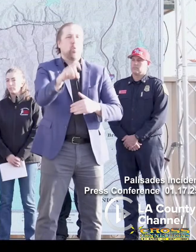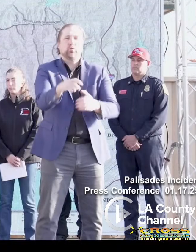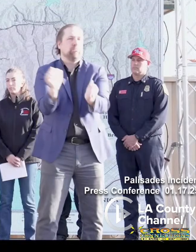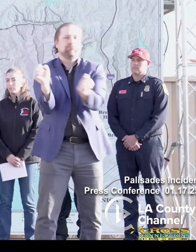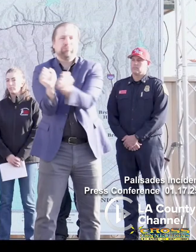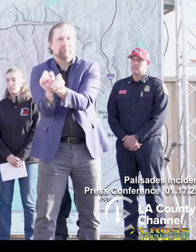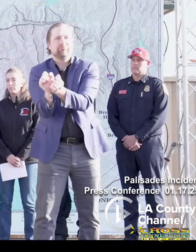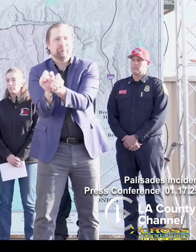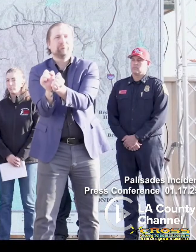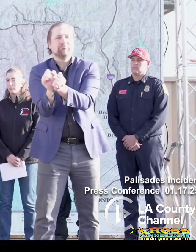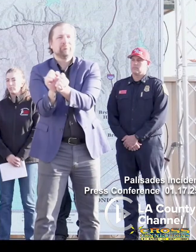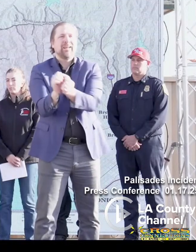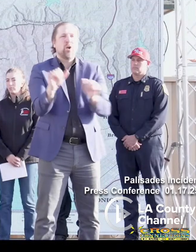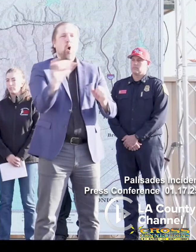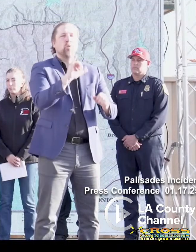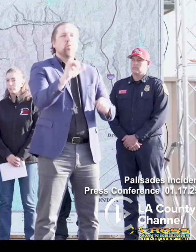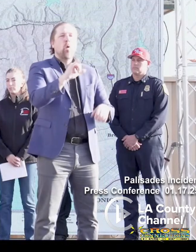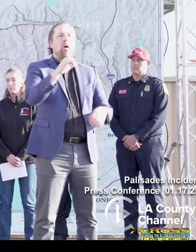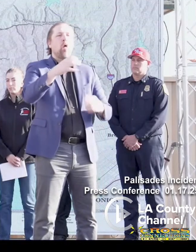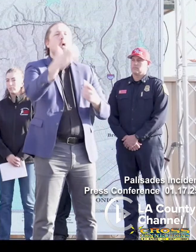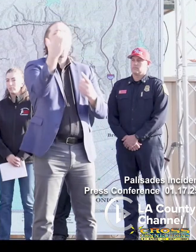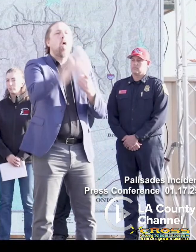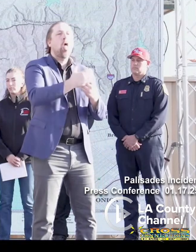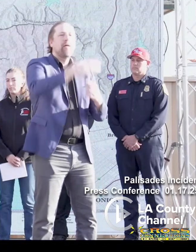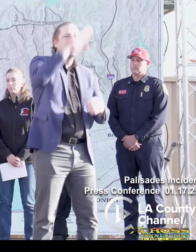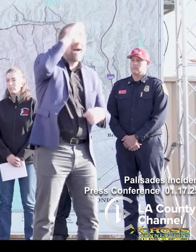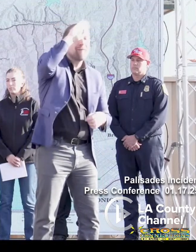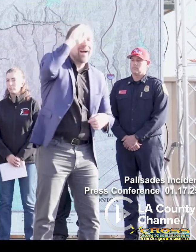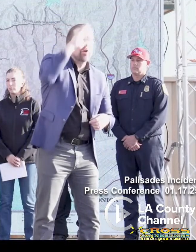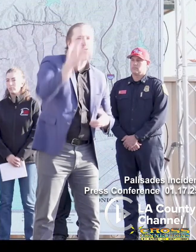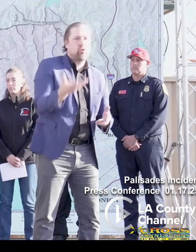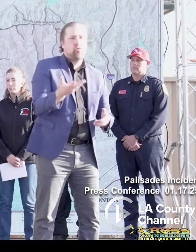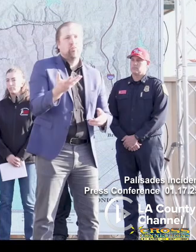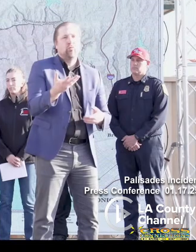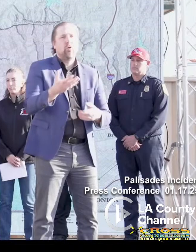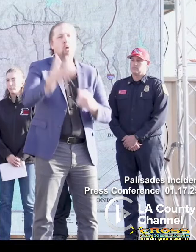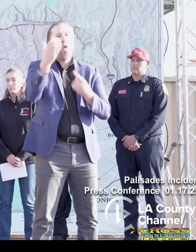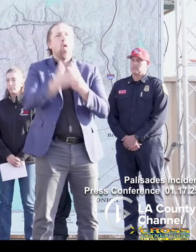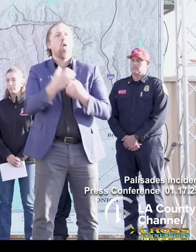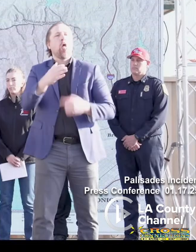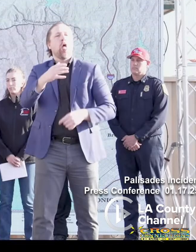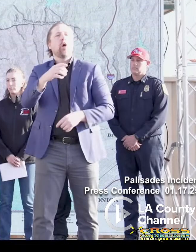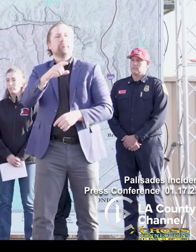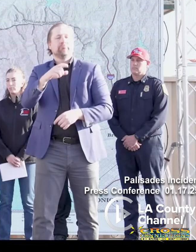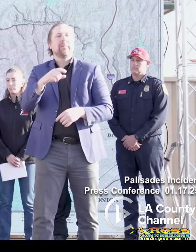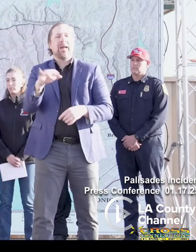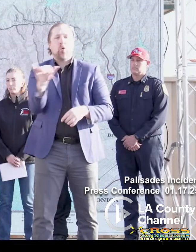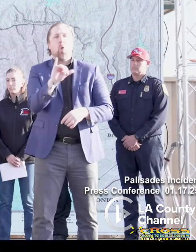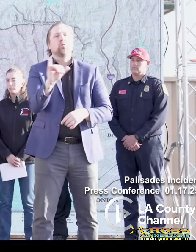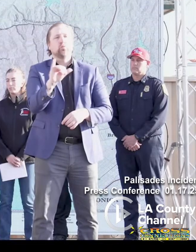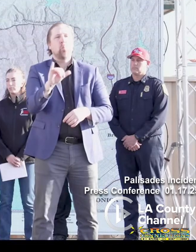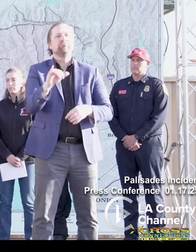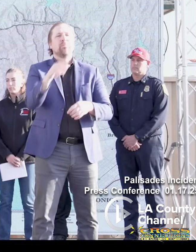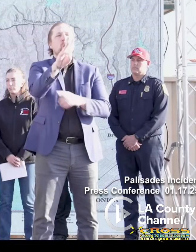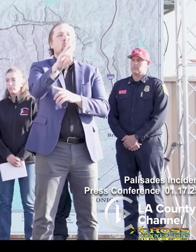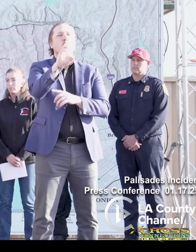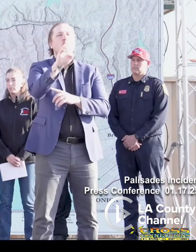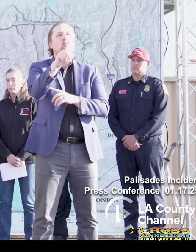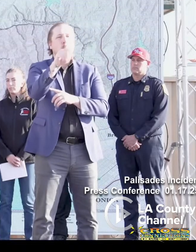emergency area, impersonating a firefighter, as well as possession of